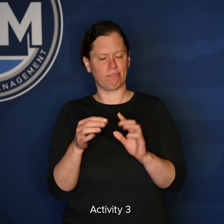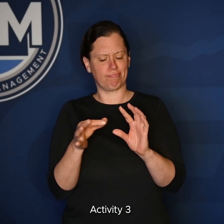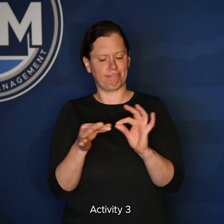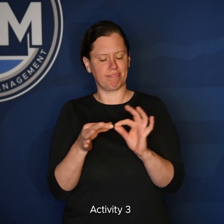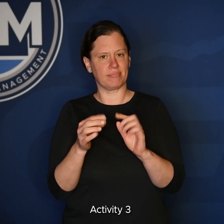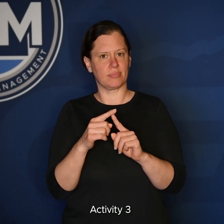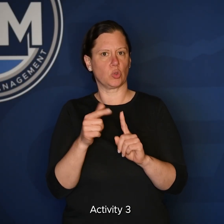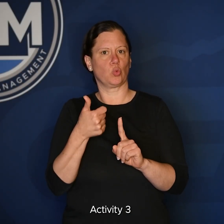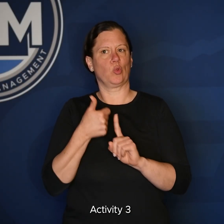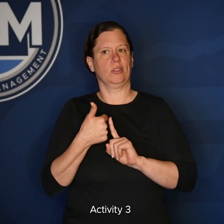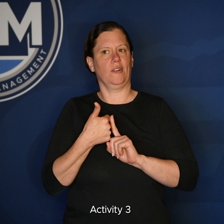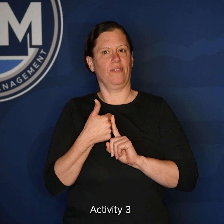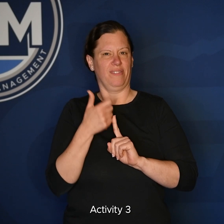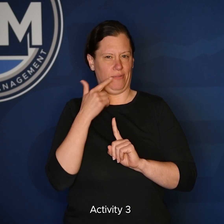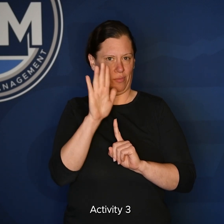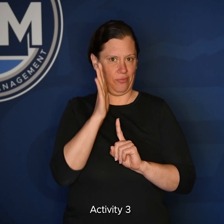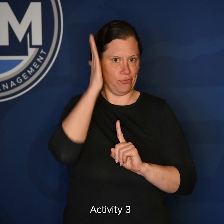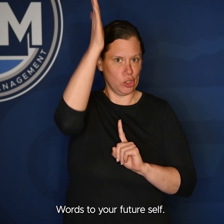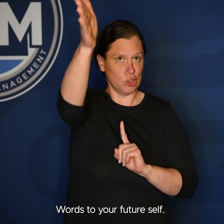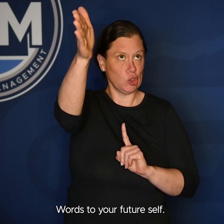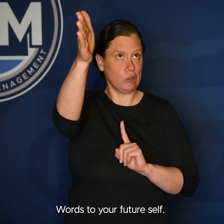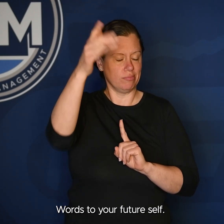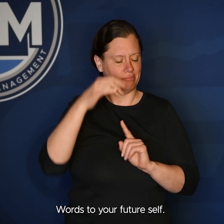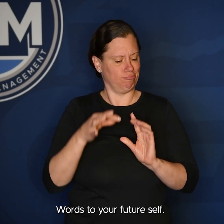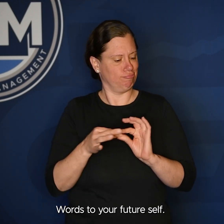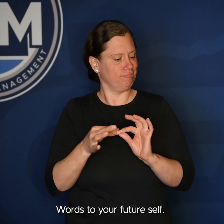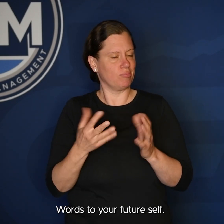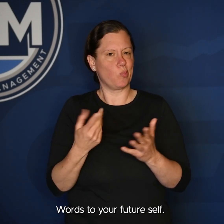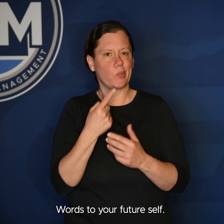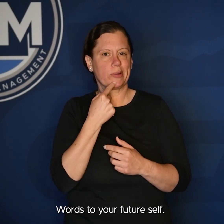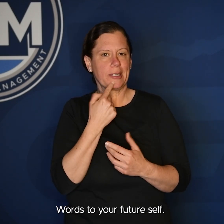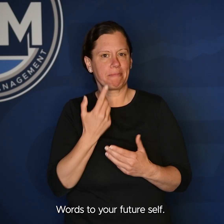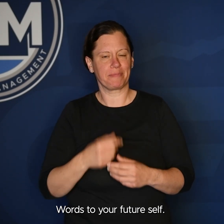Activity 3. Words to your future self.